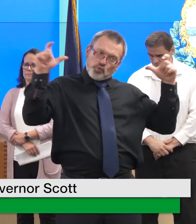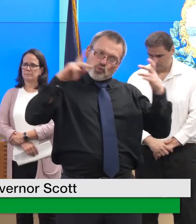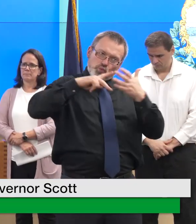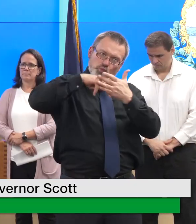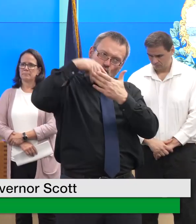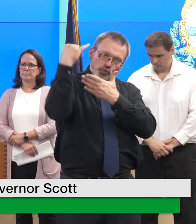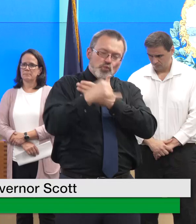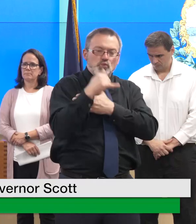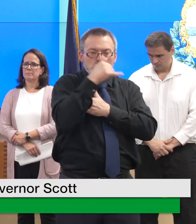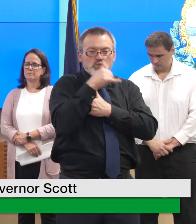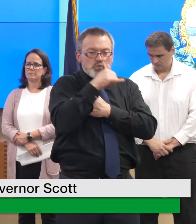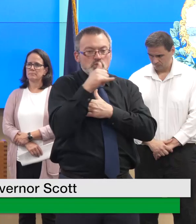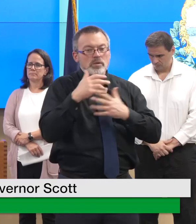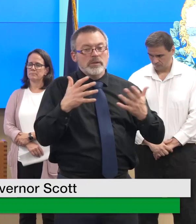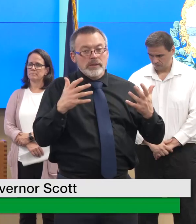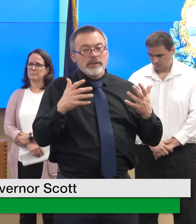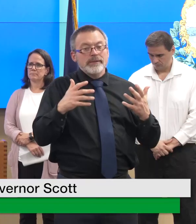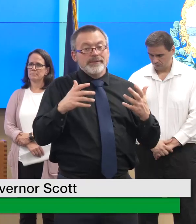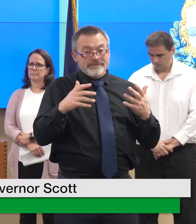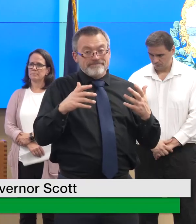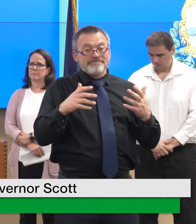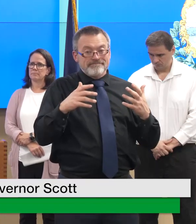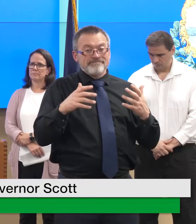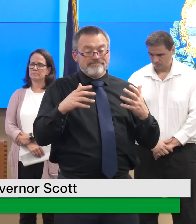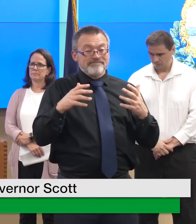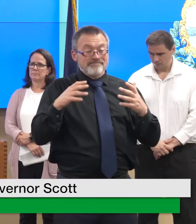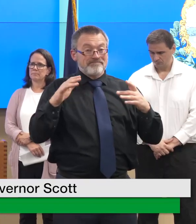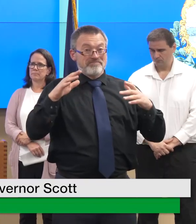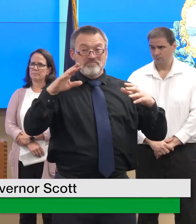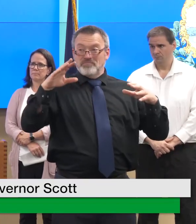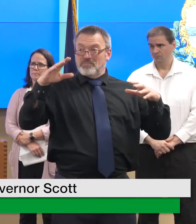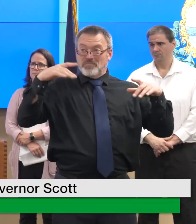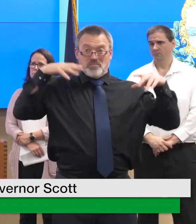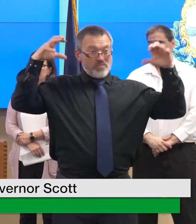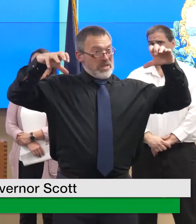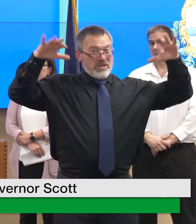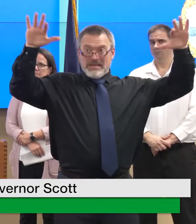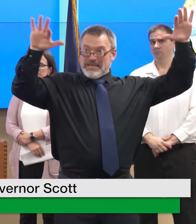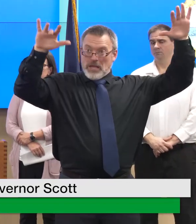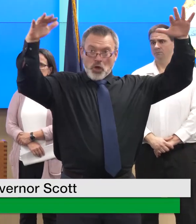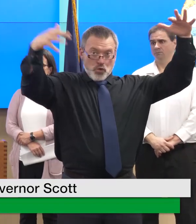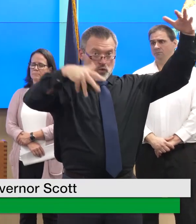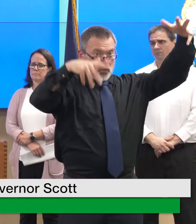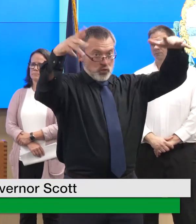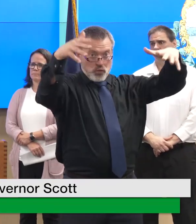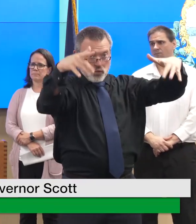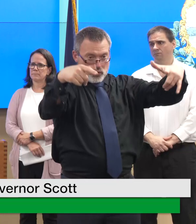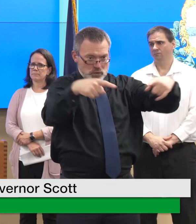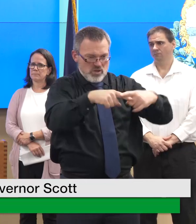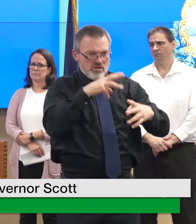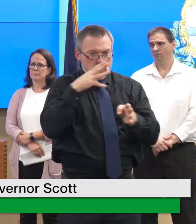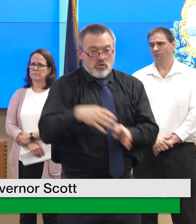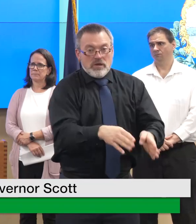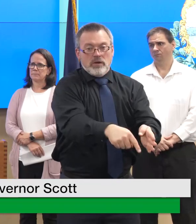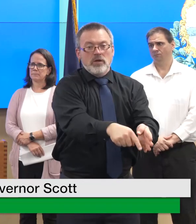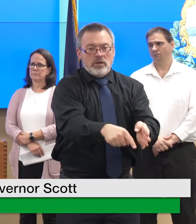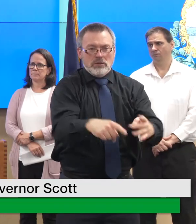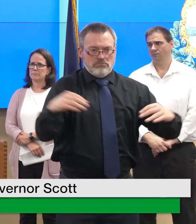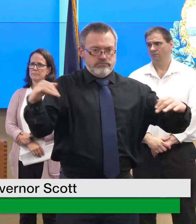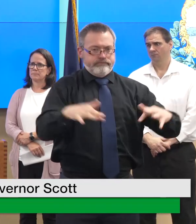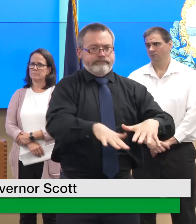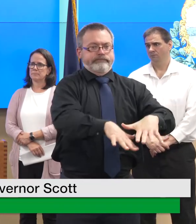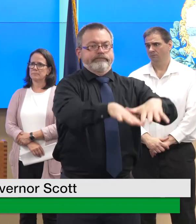the inlets and areas that we can see cleaned up. I think Secretary Moore a few weeks ago said there was